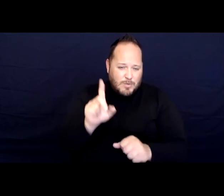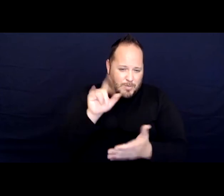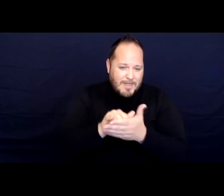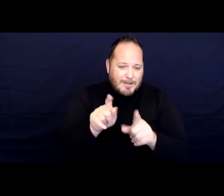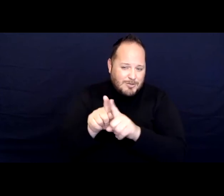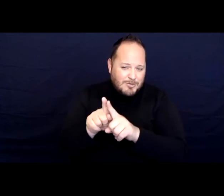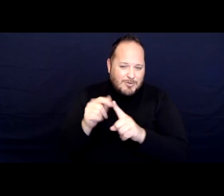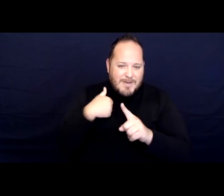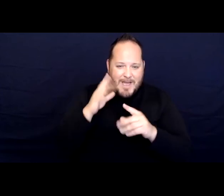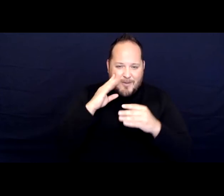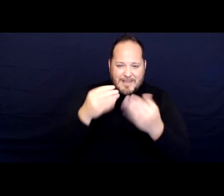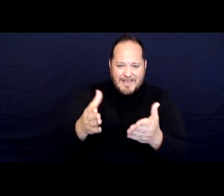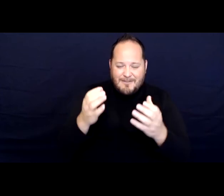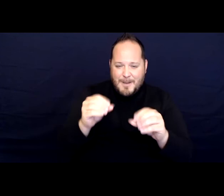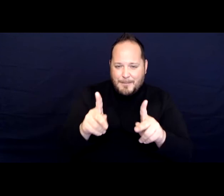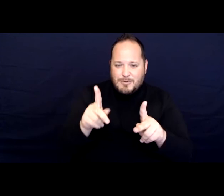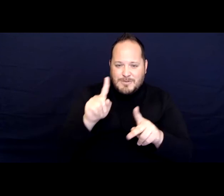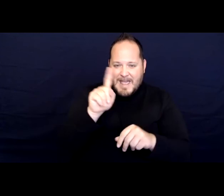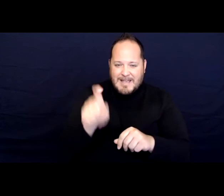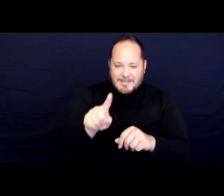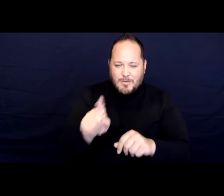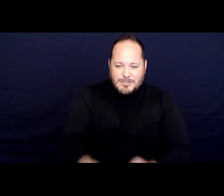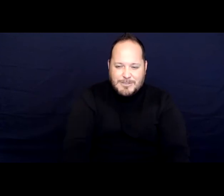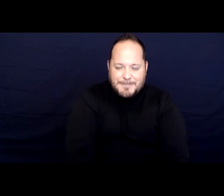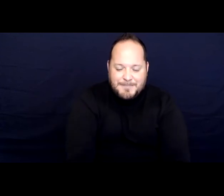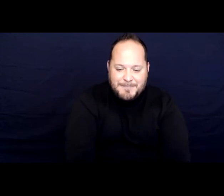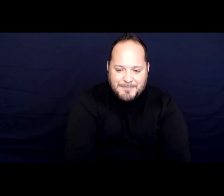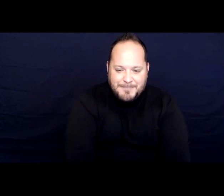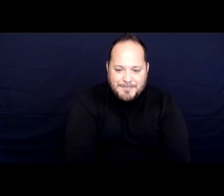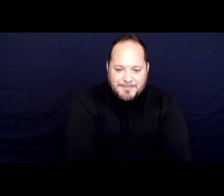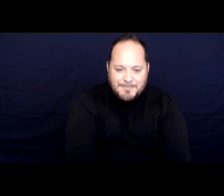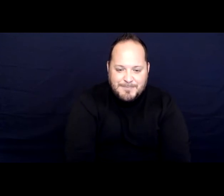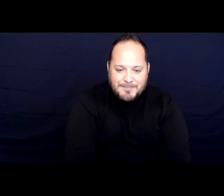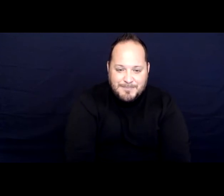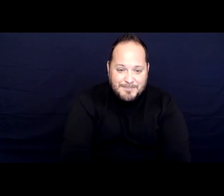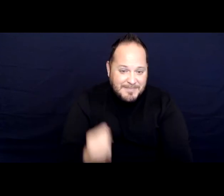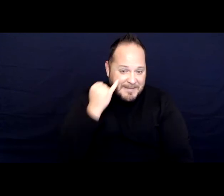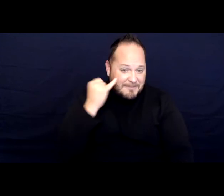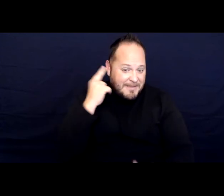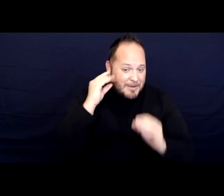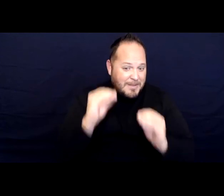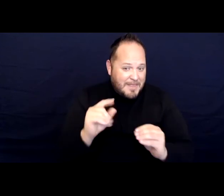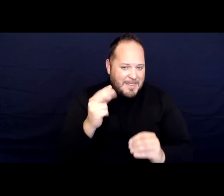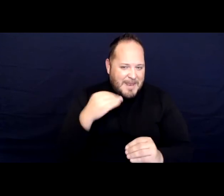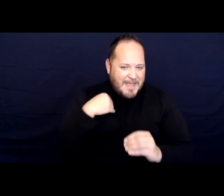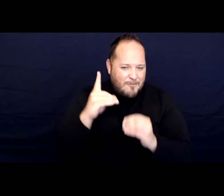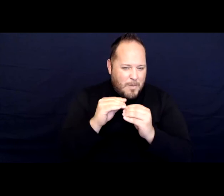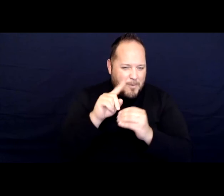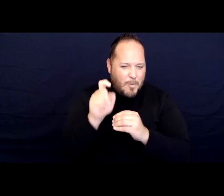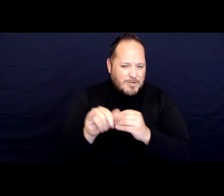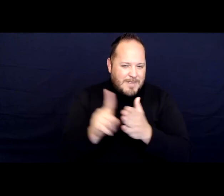give somebody else a chance to ask a question. And if we don't hear anything, I did have one more that came in.